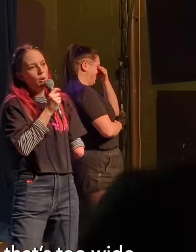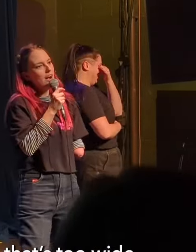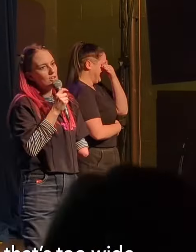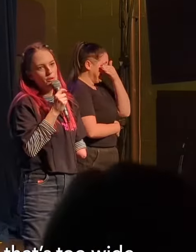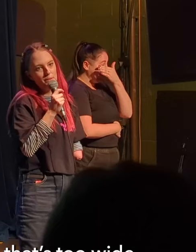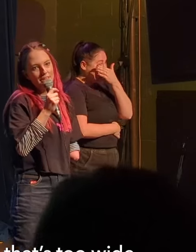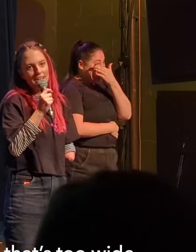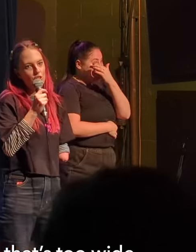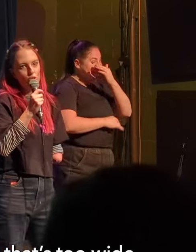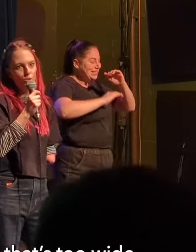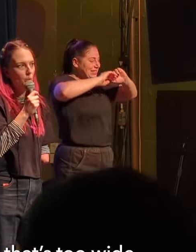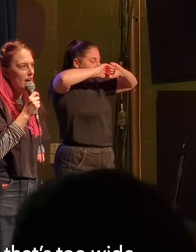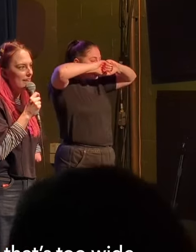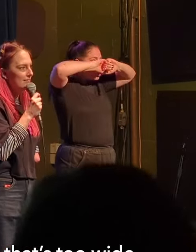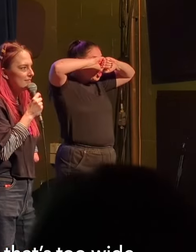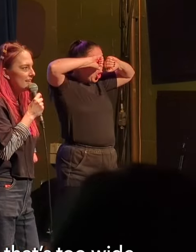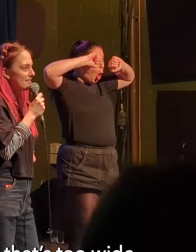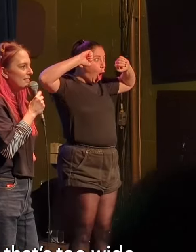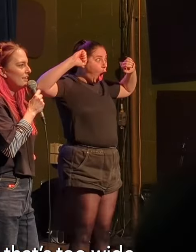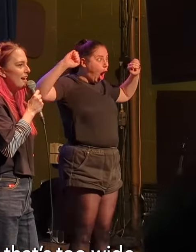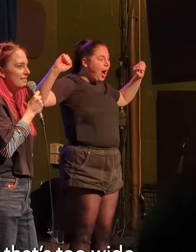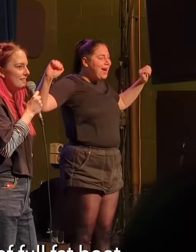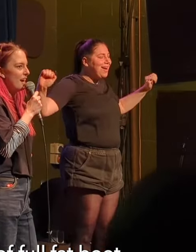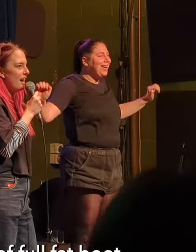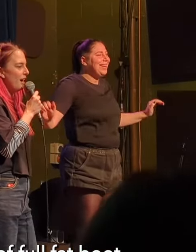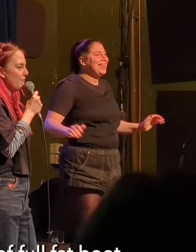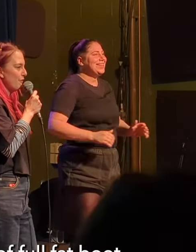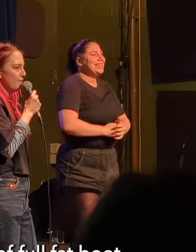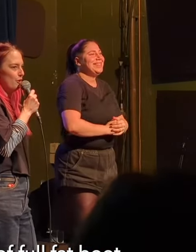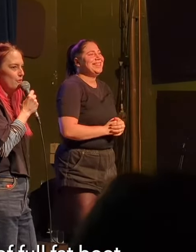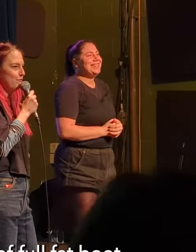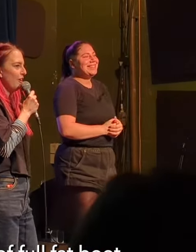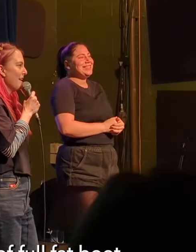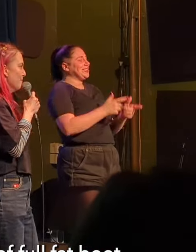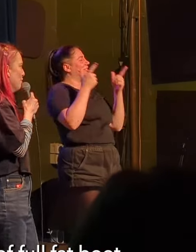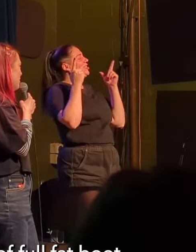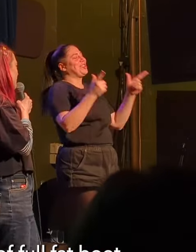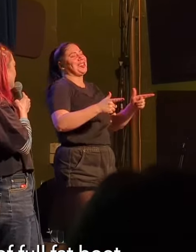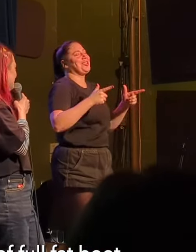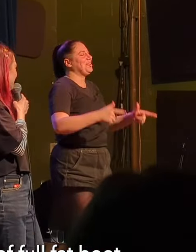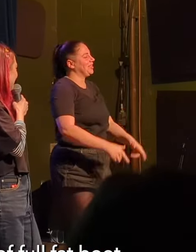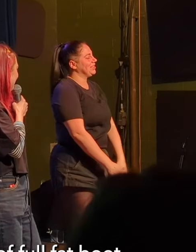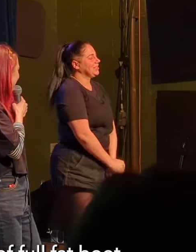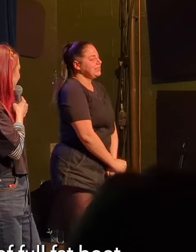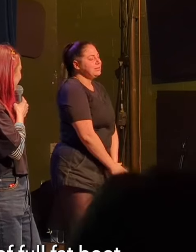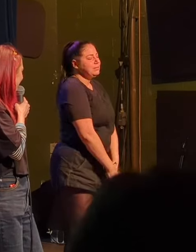that's a wide opening. That's too wide. That's a glass and a half of full fat wood.